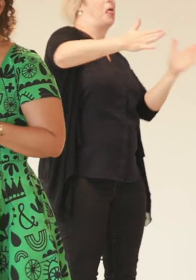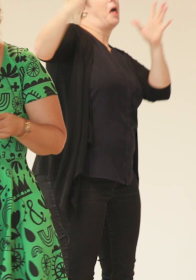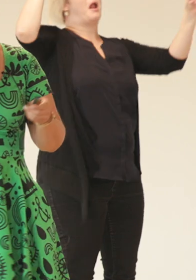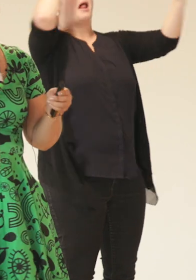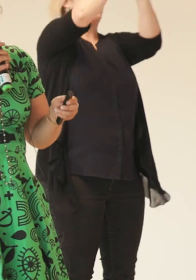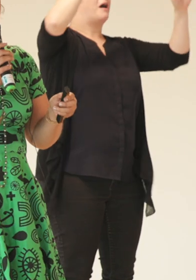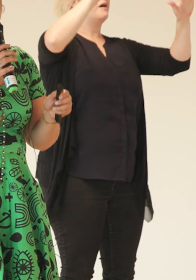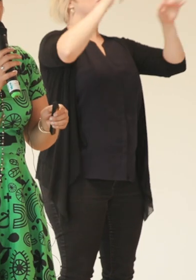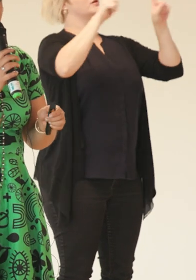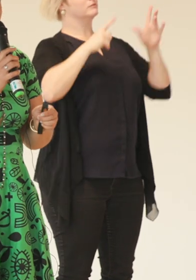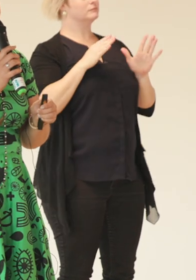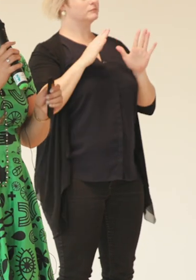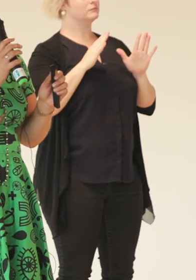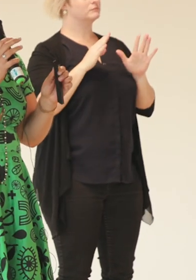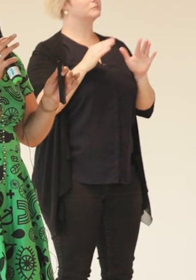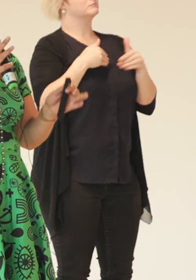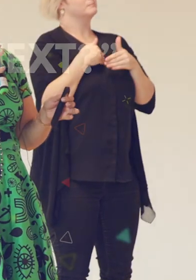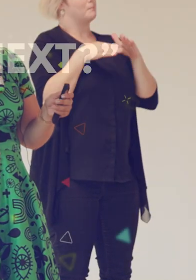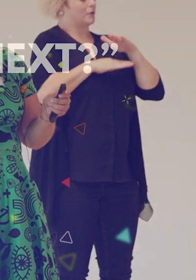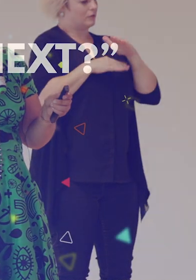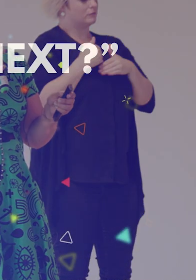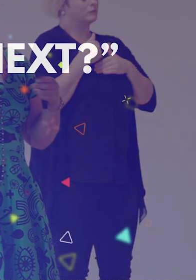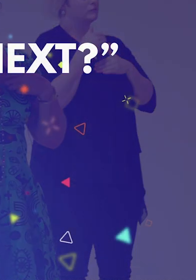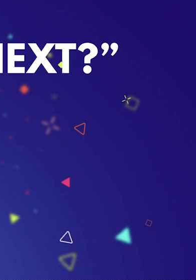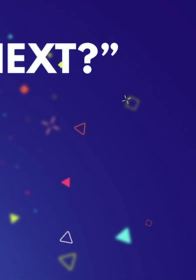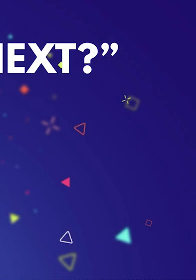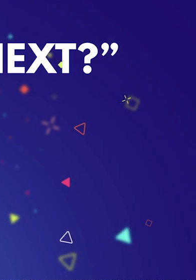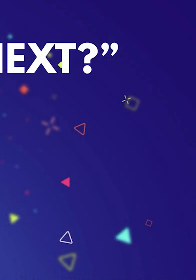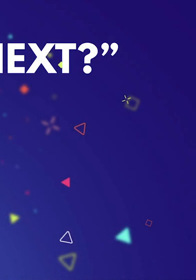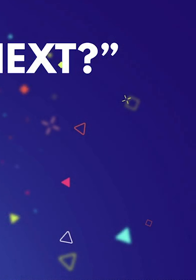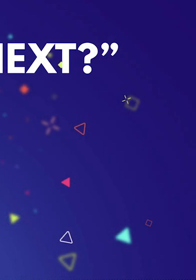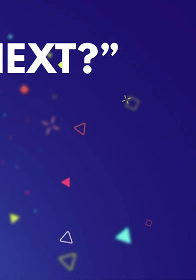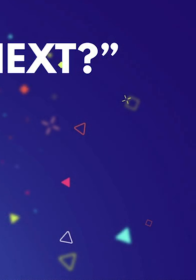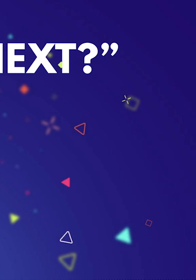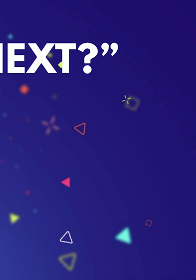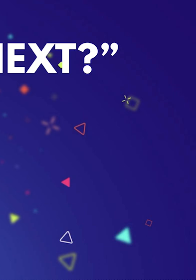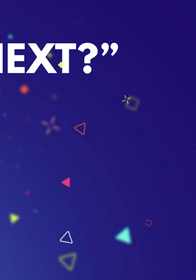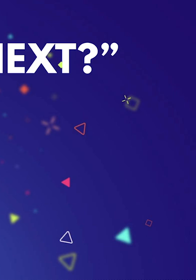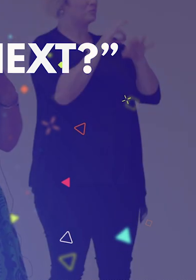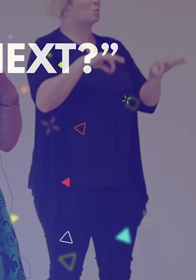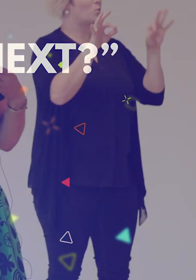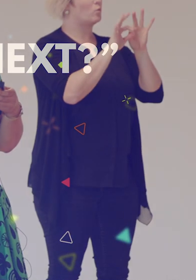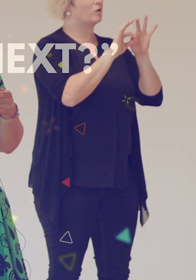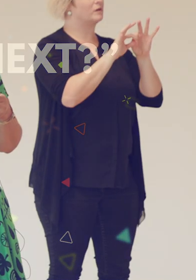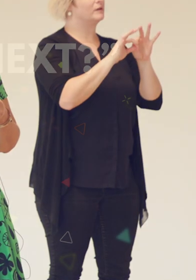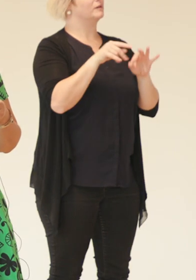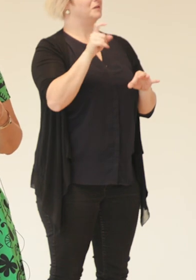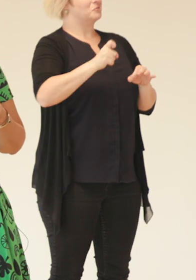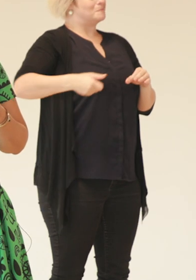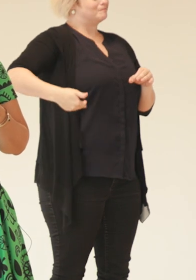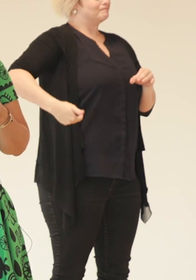And the most important one really is listen. And this is why the question about how do your muse speaks to